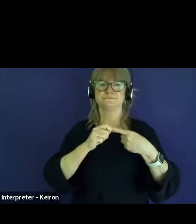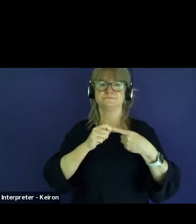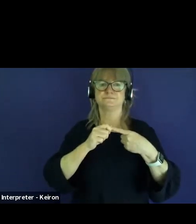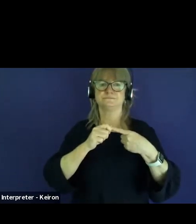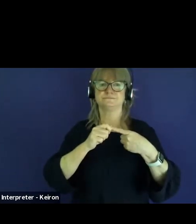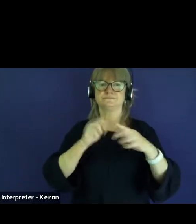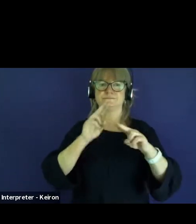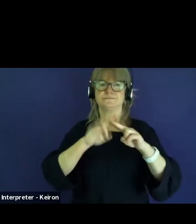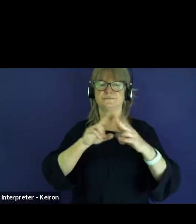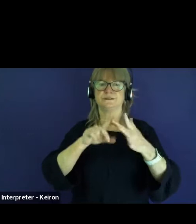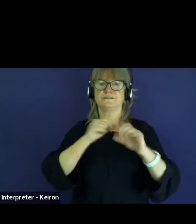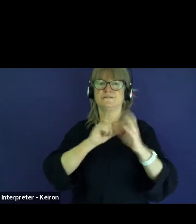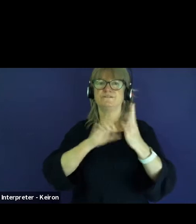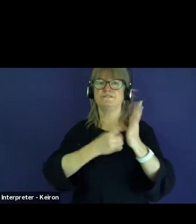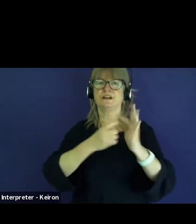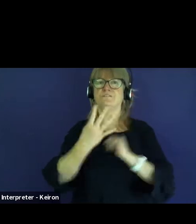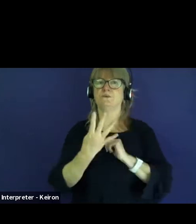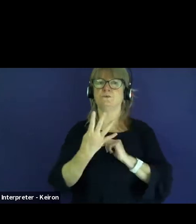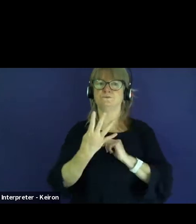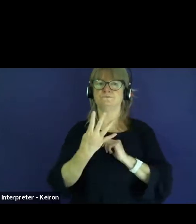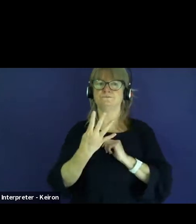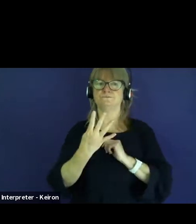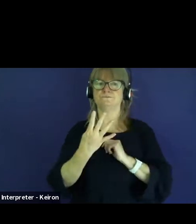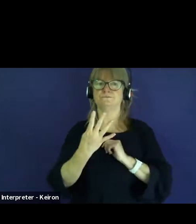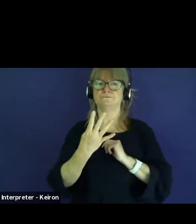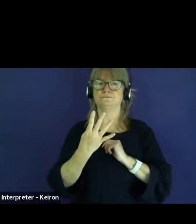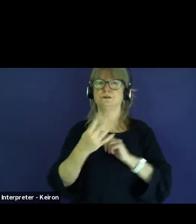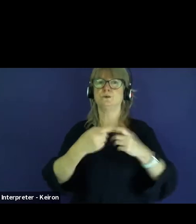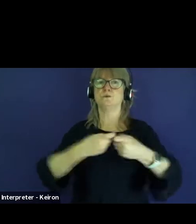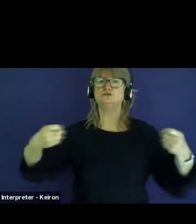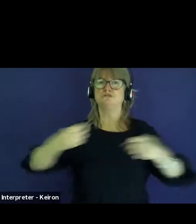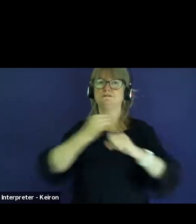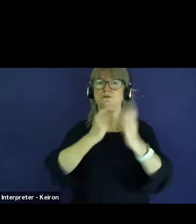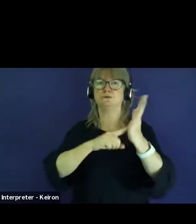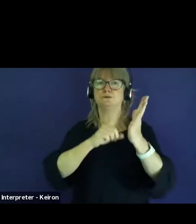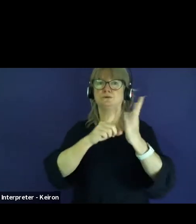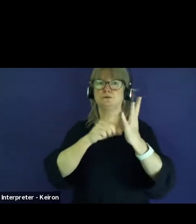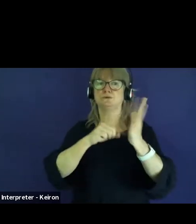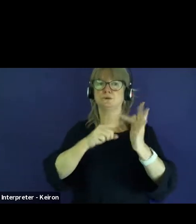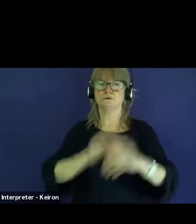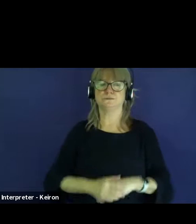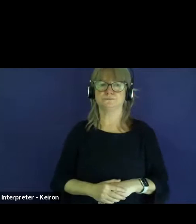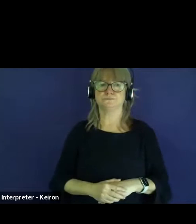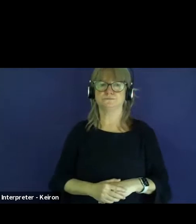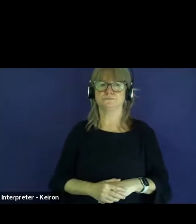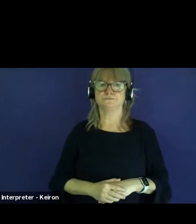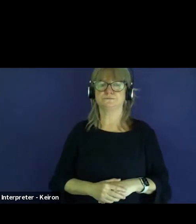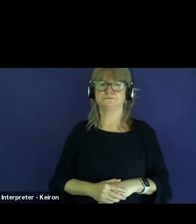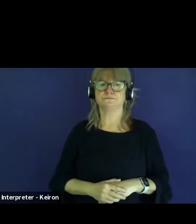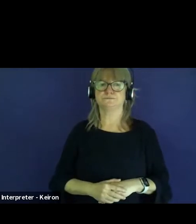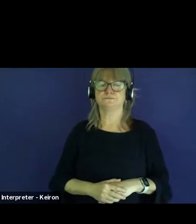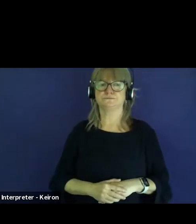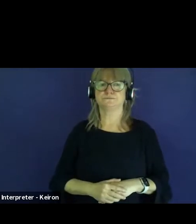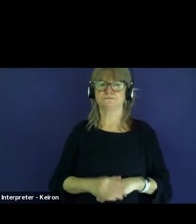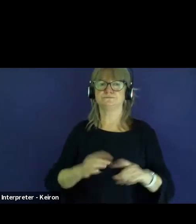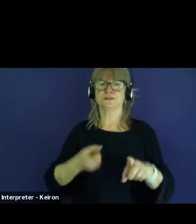with our triceps, but we're gonna stretch our bottom muscles. So I'm gonna put one leg, or go this one first, on top of the other